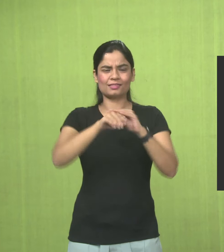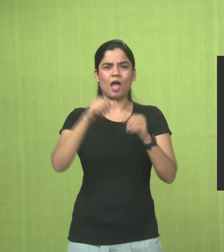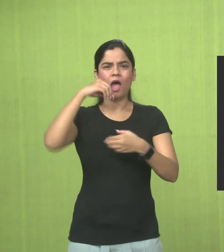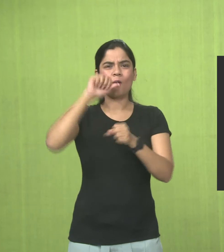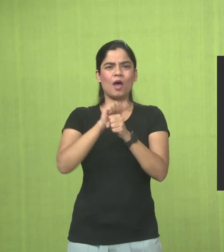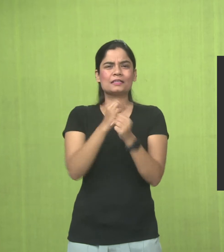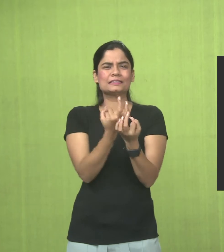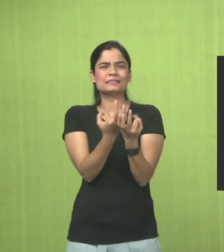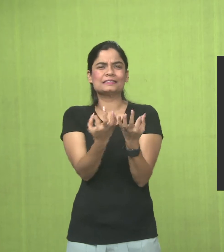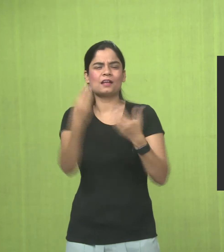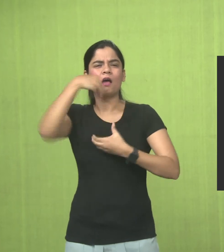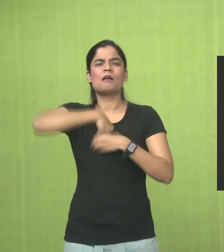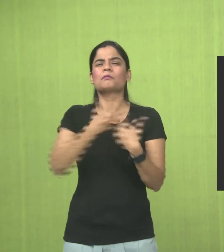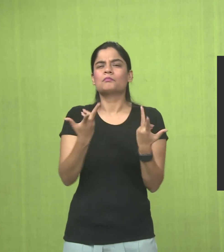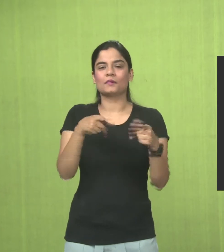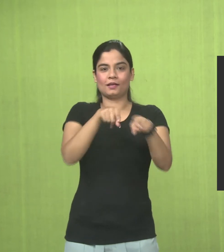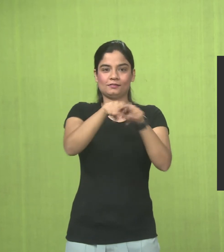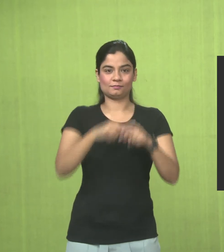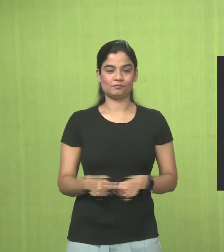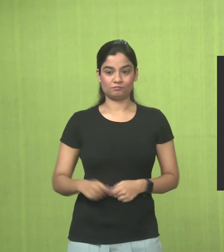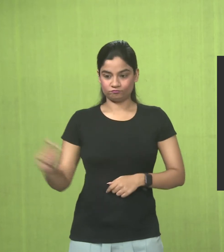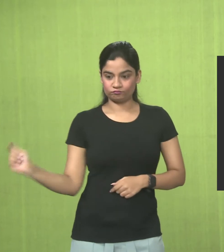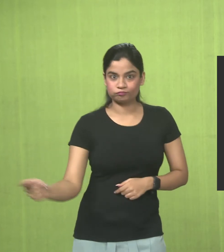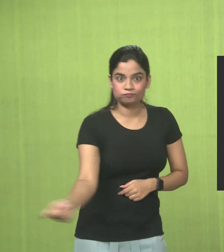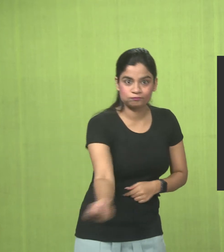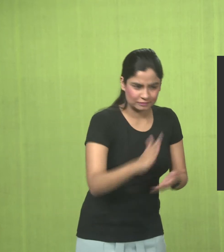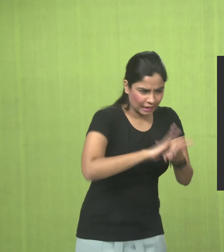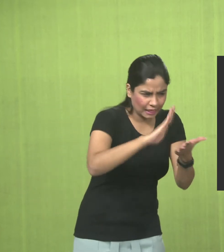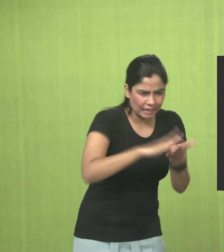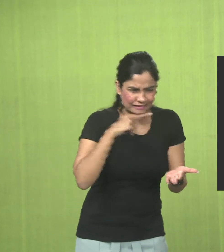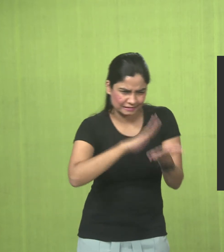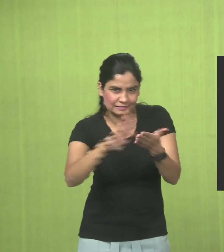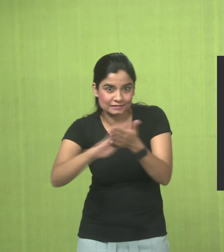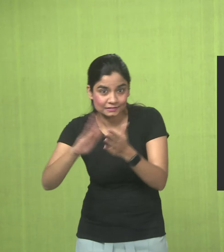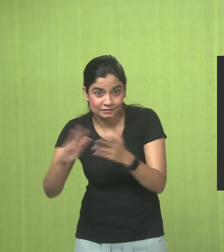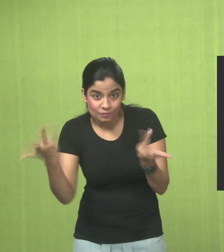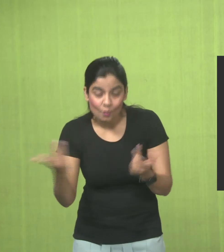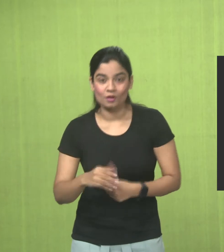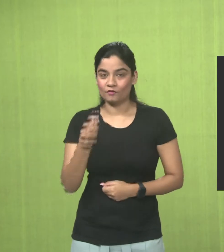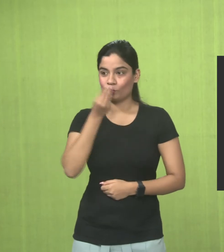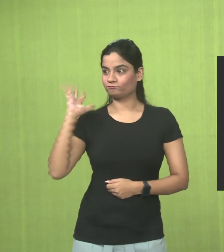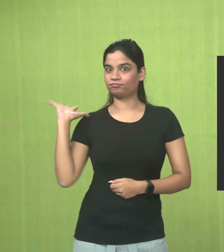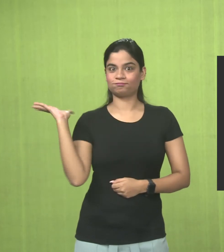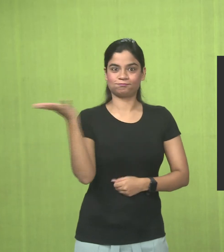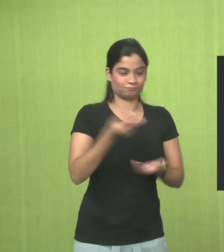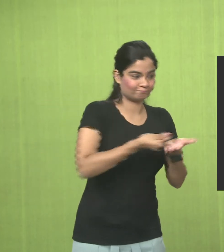Home science helps us to perform day-to-day activities in a systemic manner, like cleaning the house on